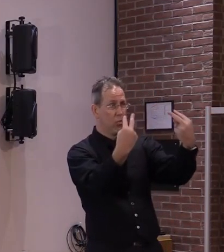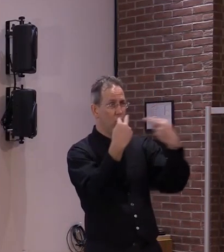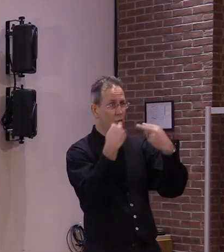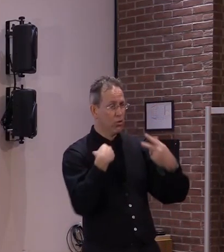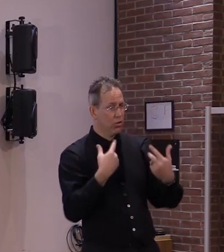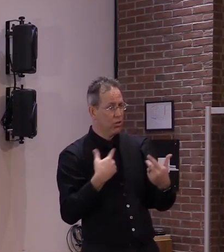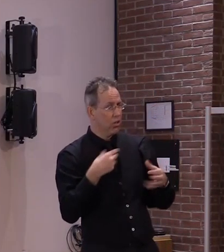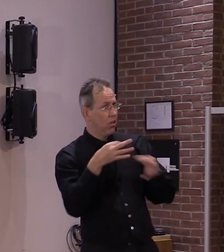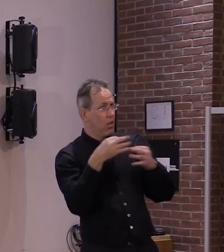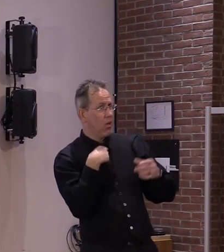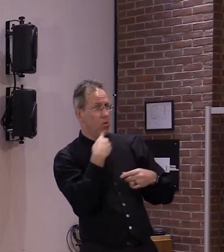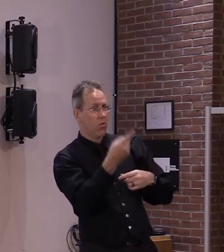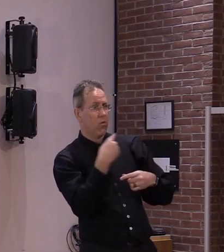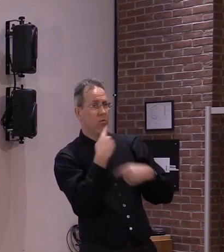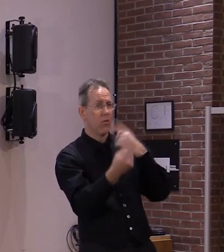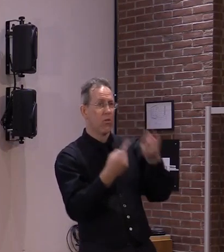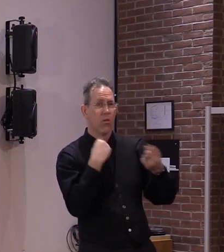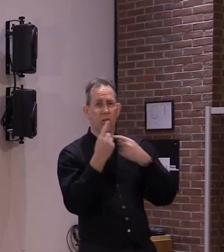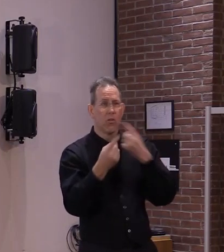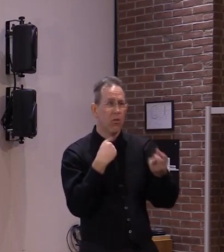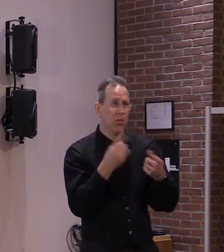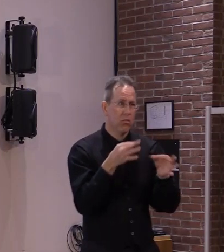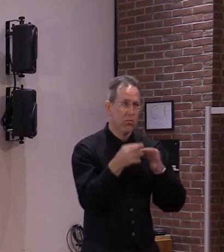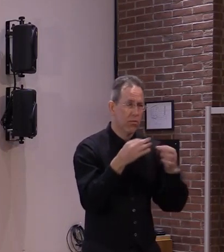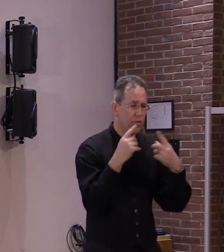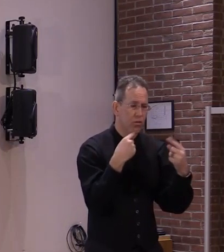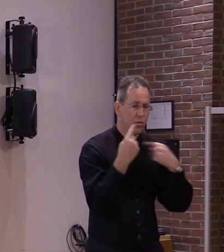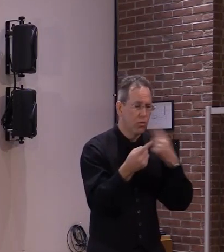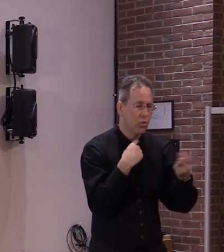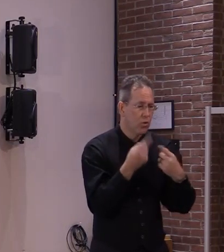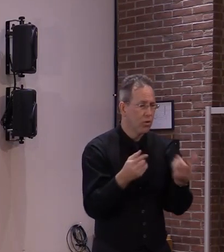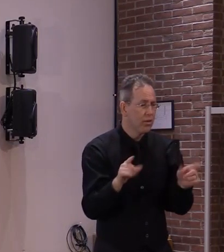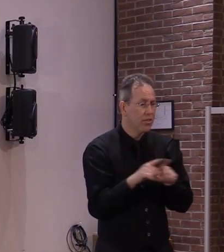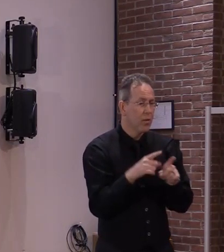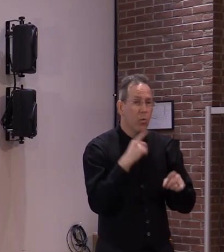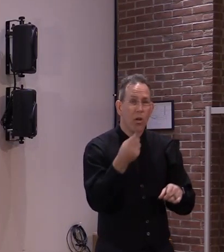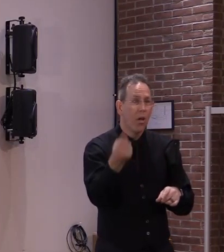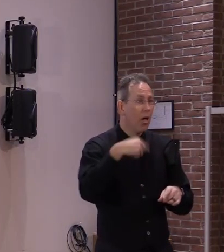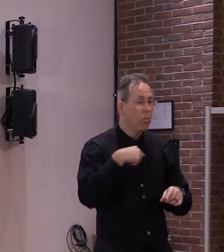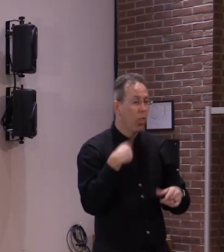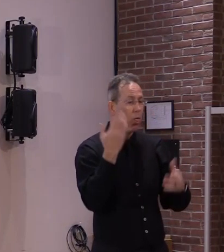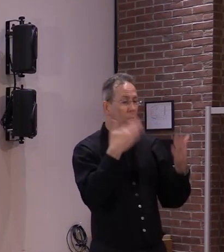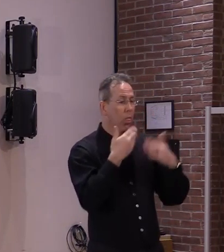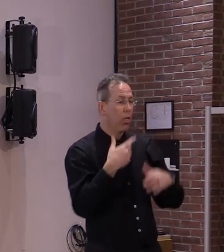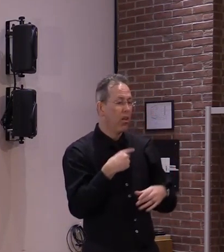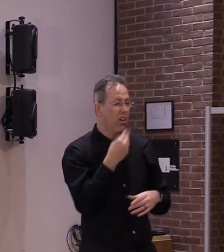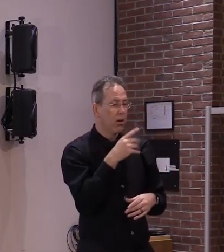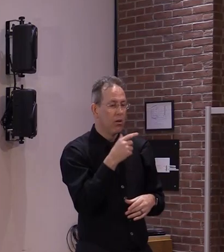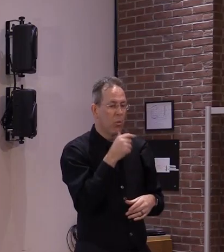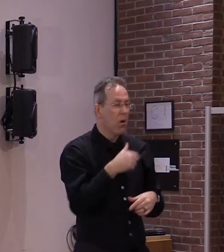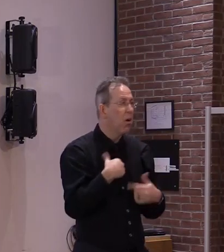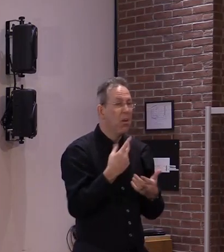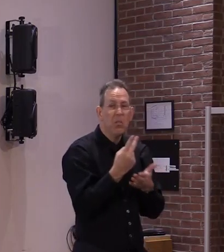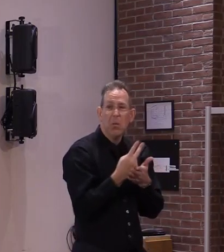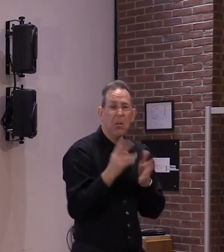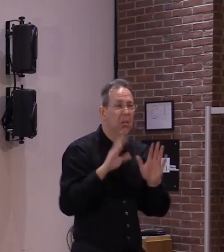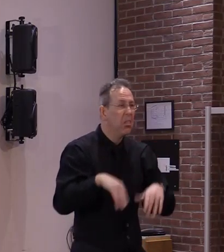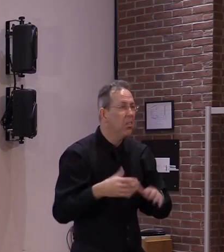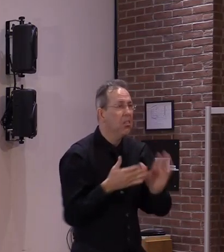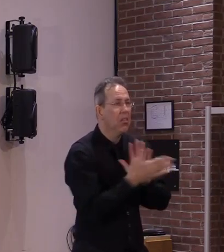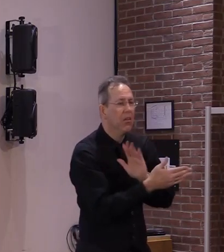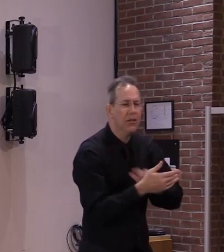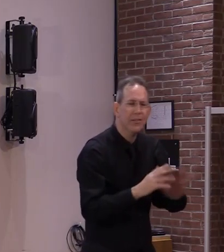know, you can game the system. You really can. we urge you not to. And please